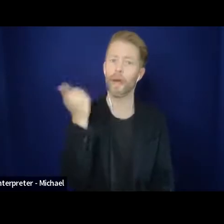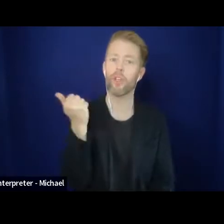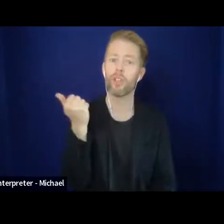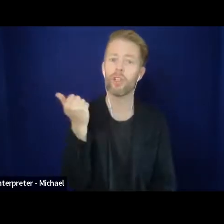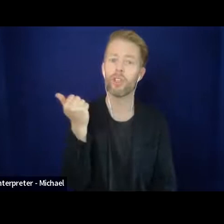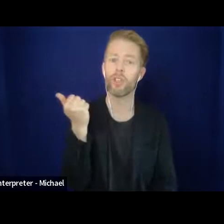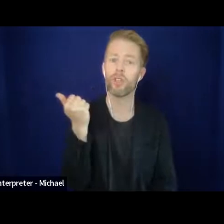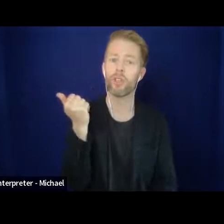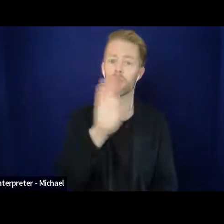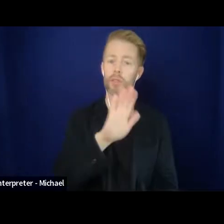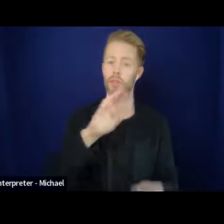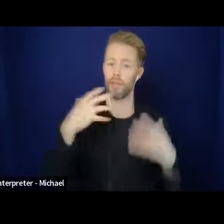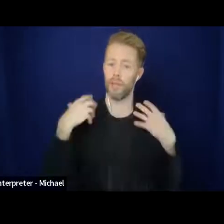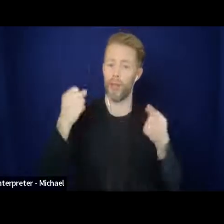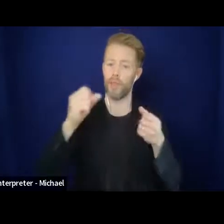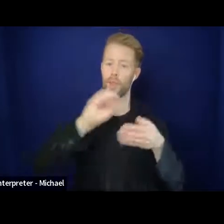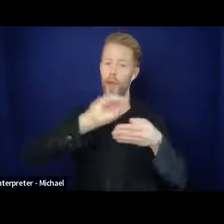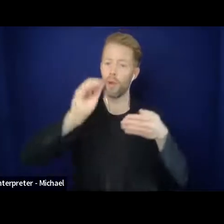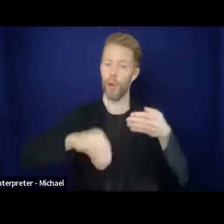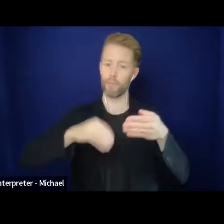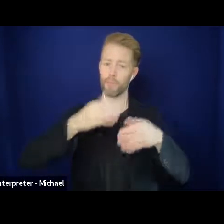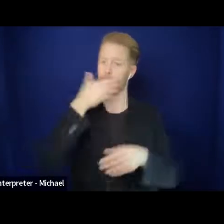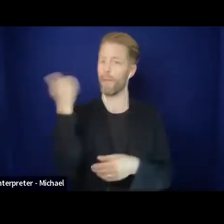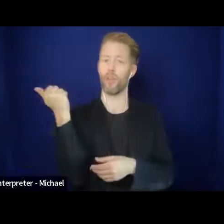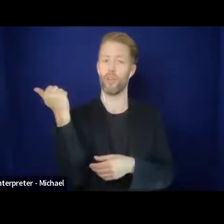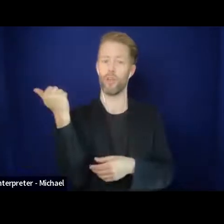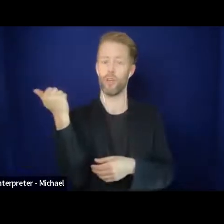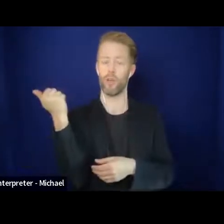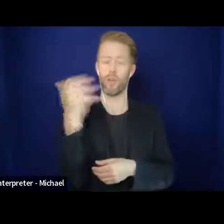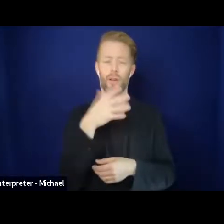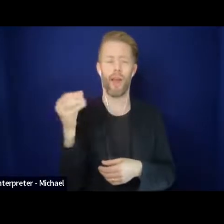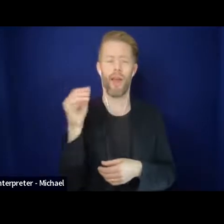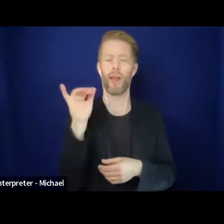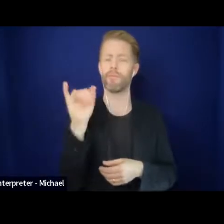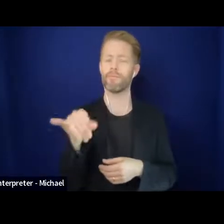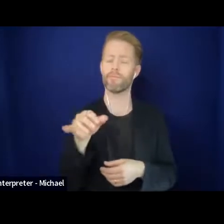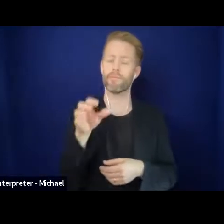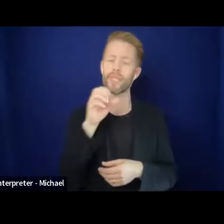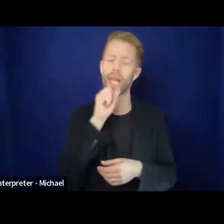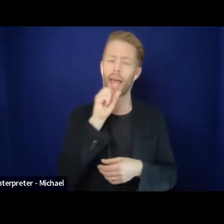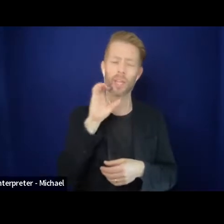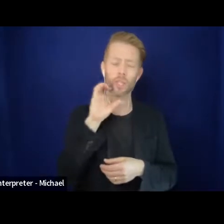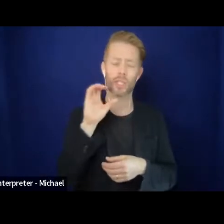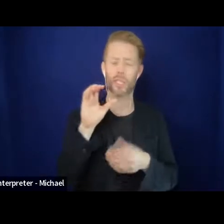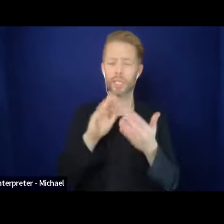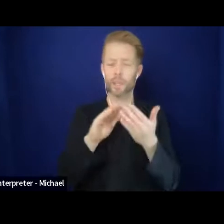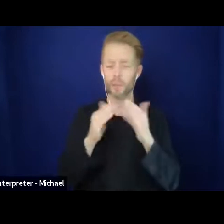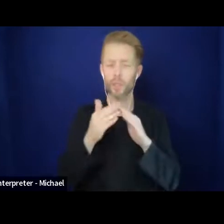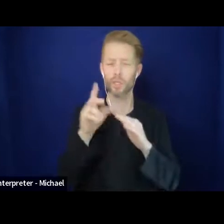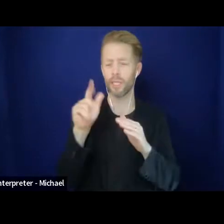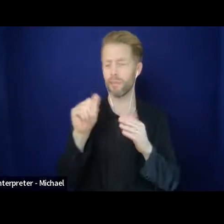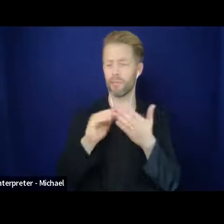long-term. And this has been known within the disabled community and within the elderly community for a very long time.